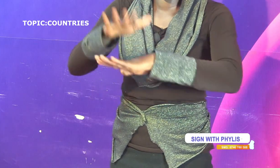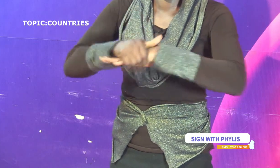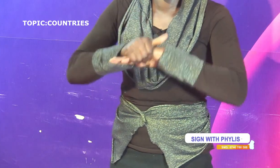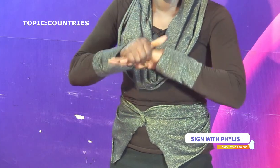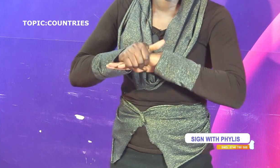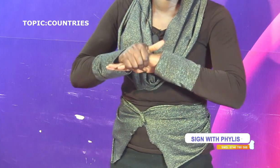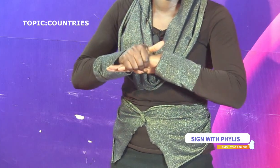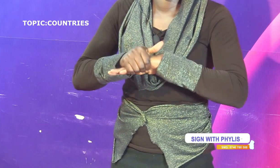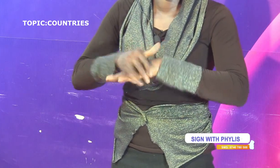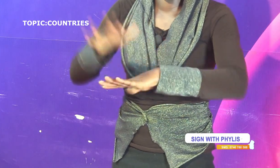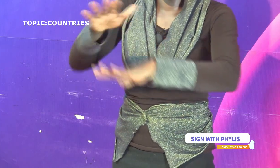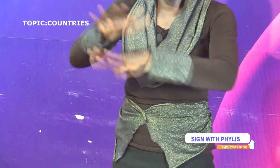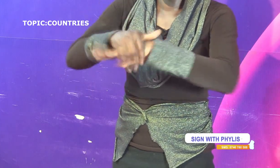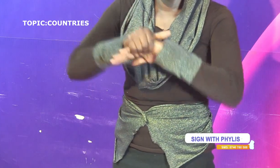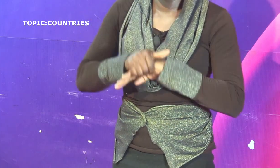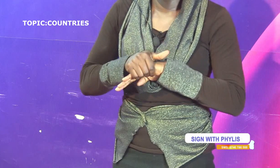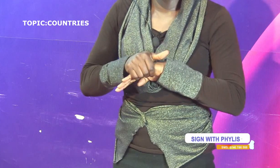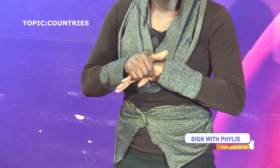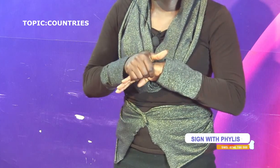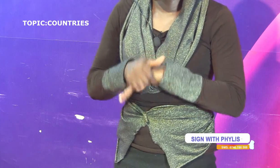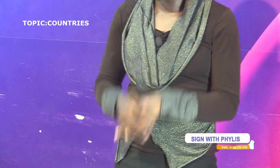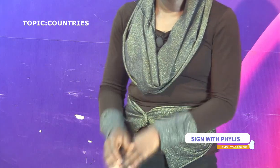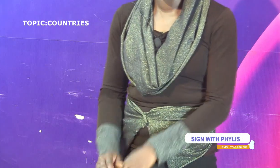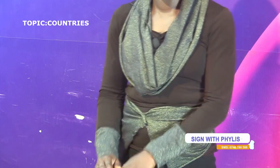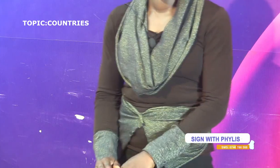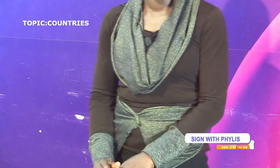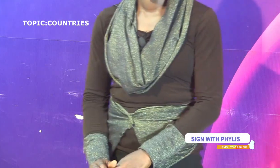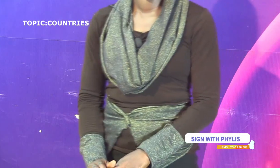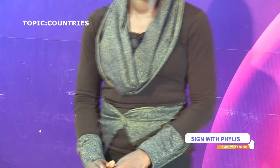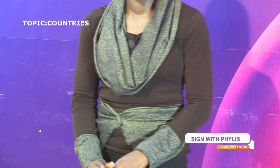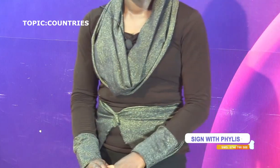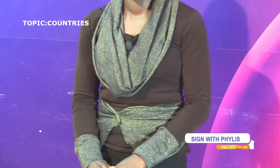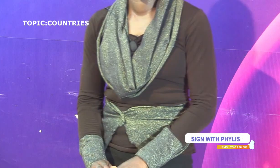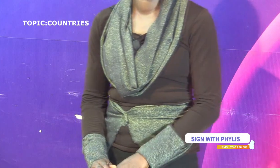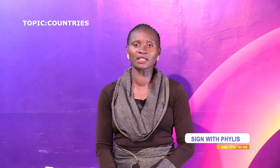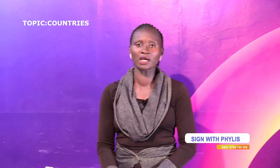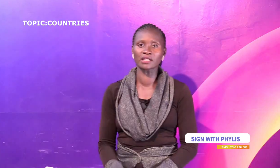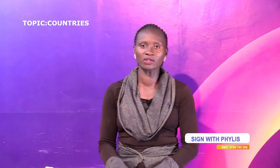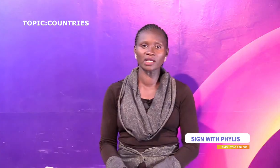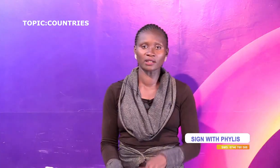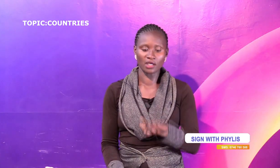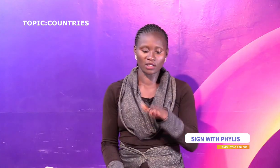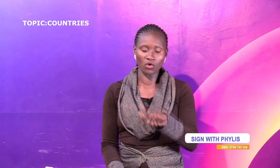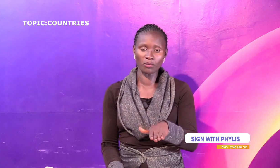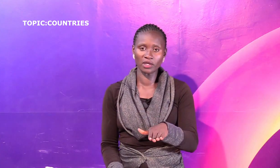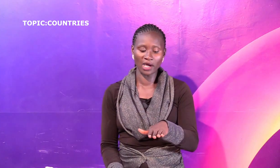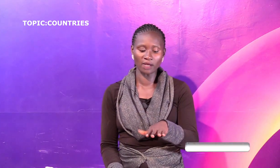England, like this, England. And then Sweden. How do we sign the word Sweden? Open palm